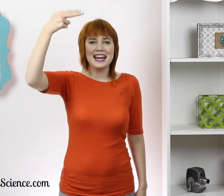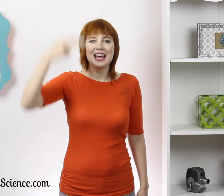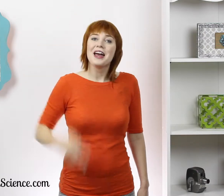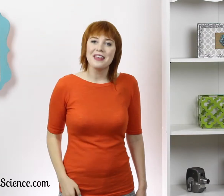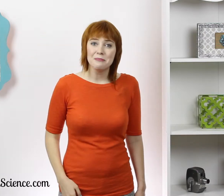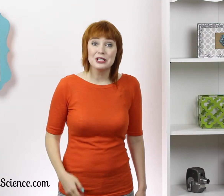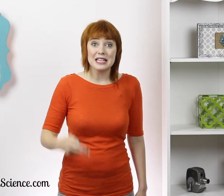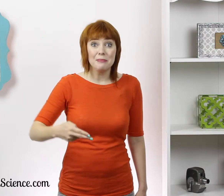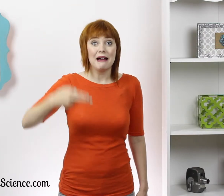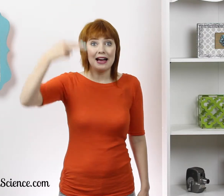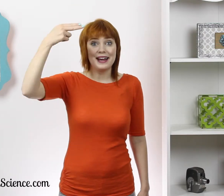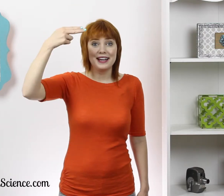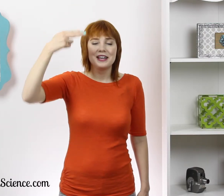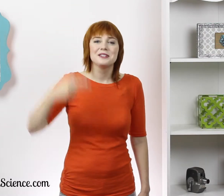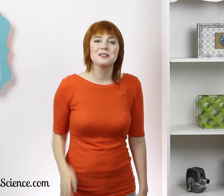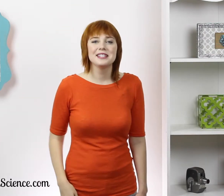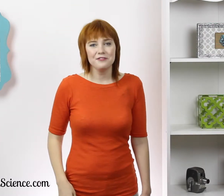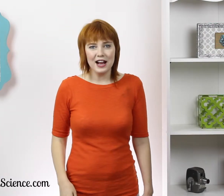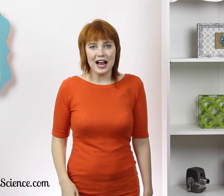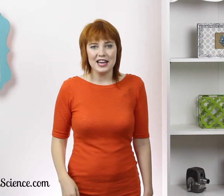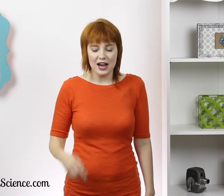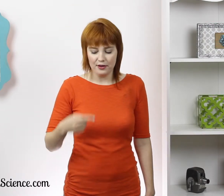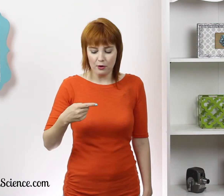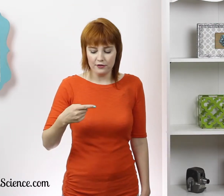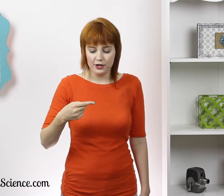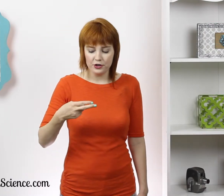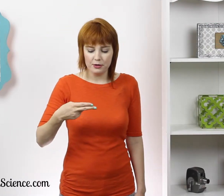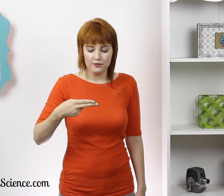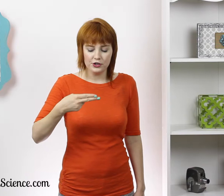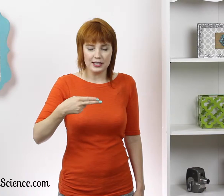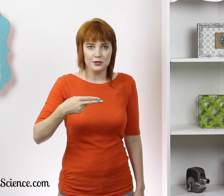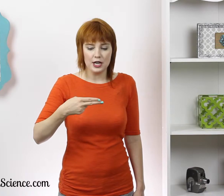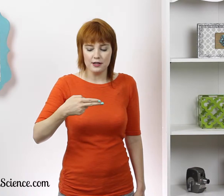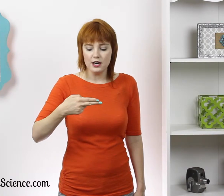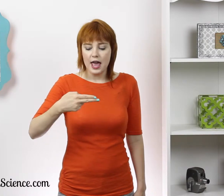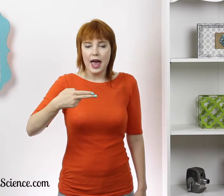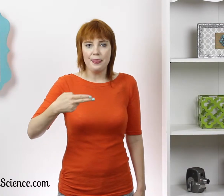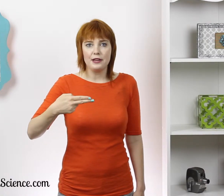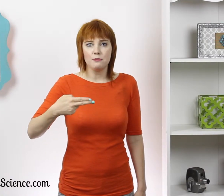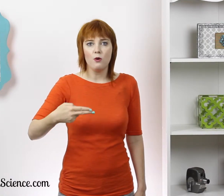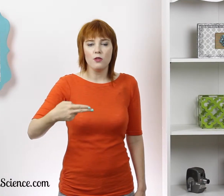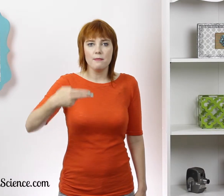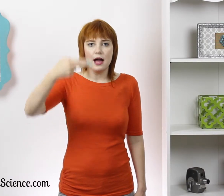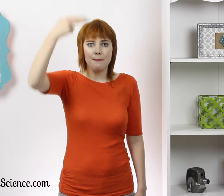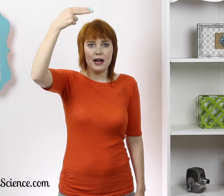High. That book is up high. To do the sign for high, you have your pointer finger and your middle finger next to each other, and then you pull them up